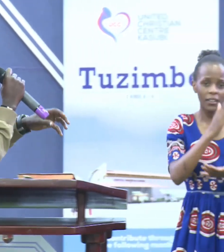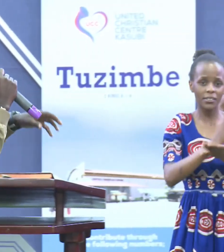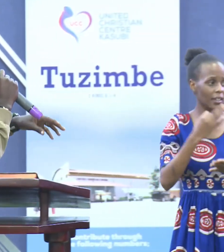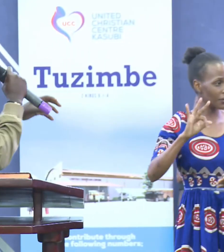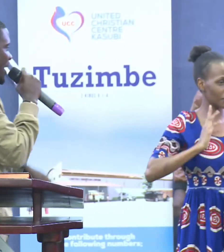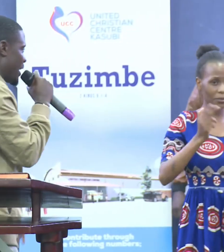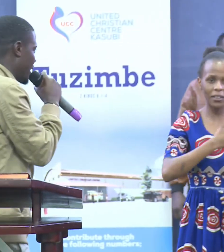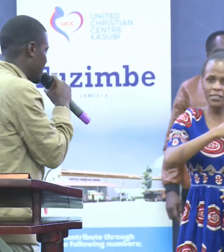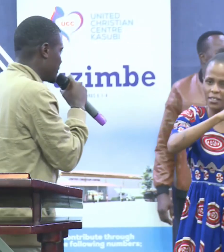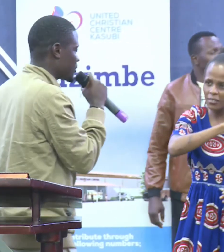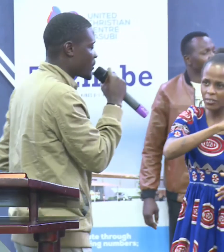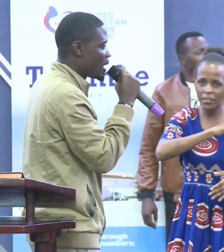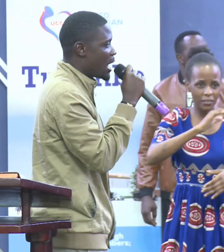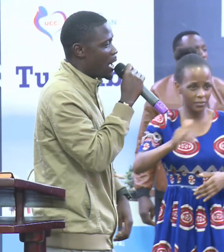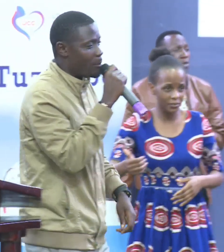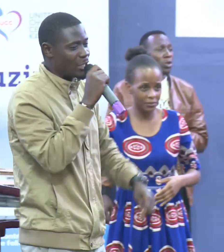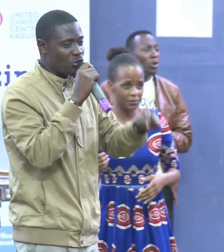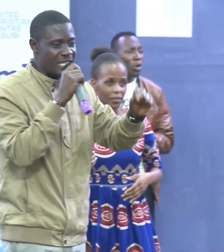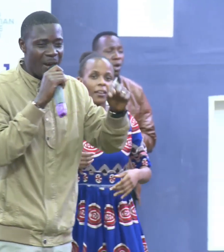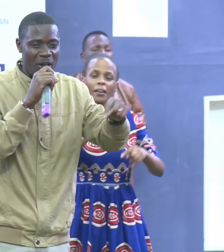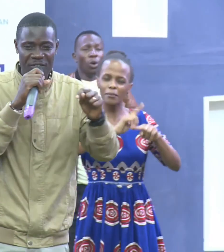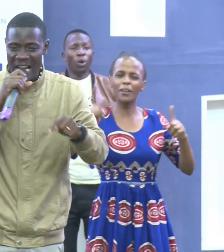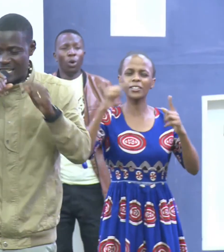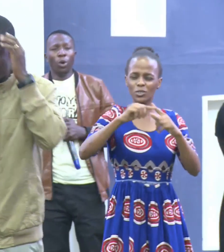Some of us are okay.